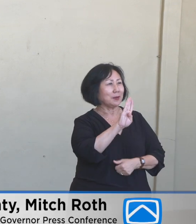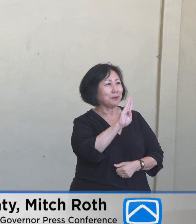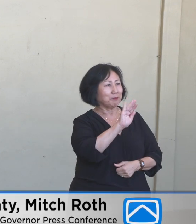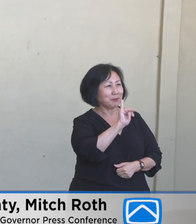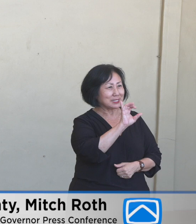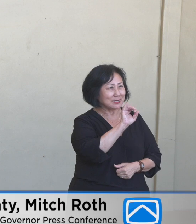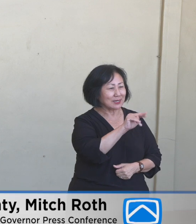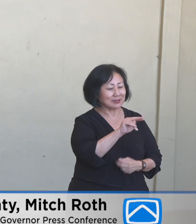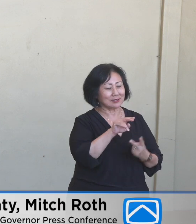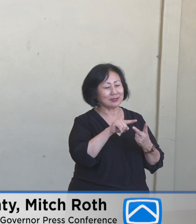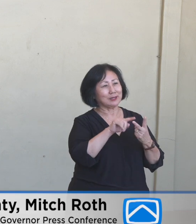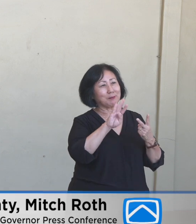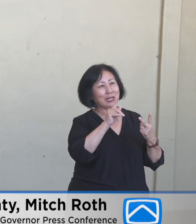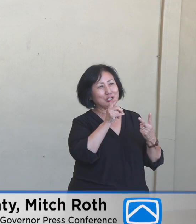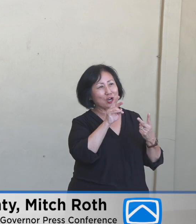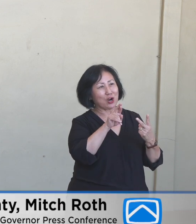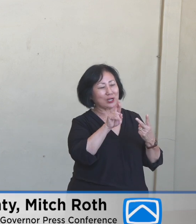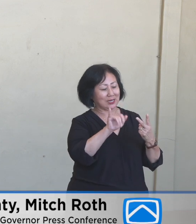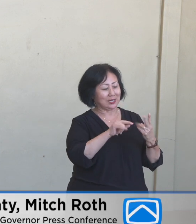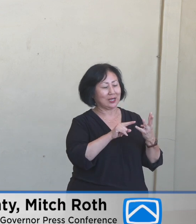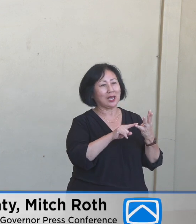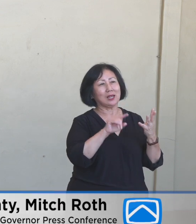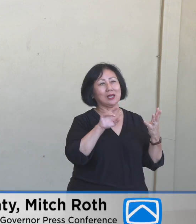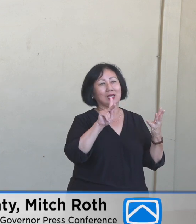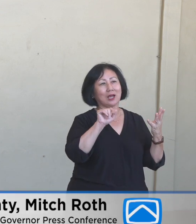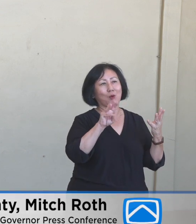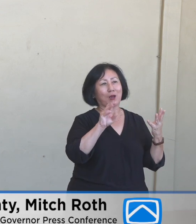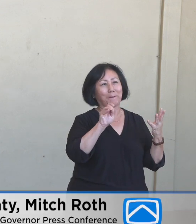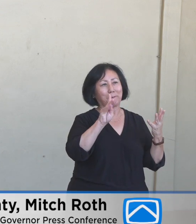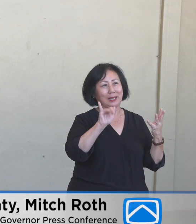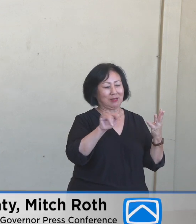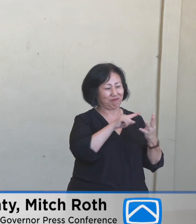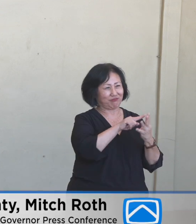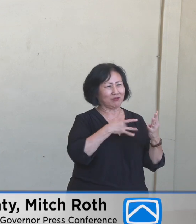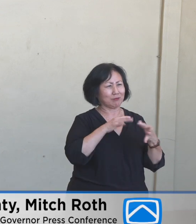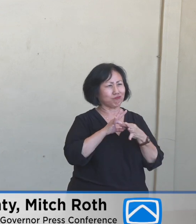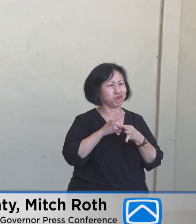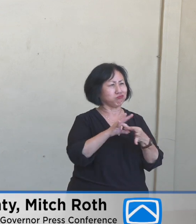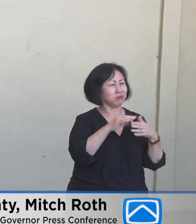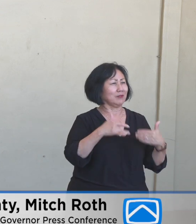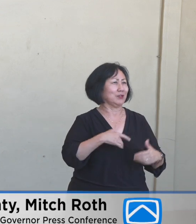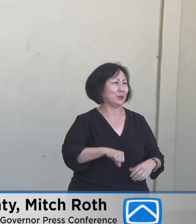Mayor Kawakami. I have to tell you that whenever we have something happen,